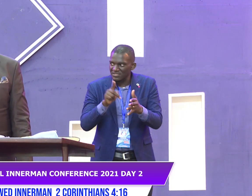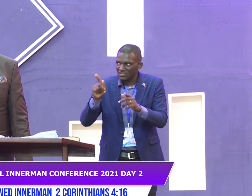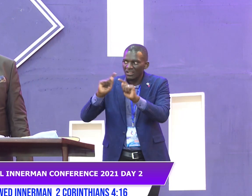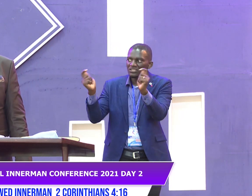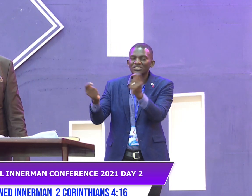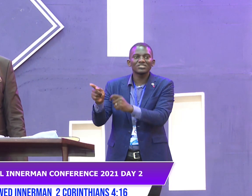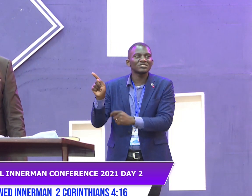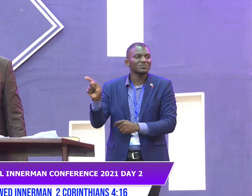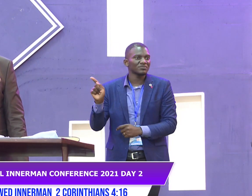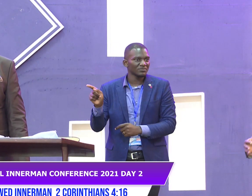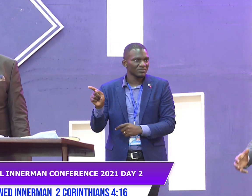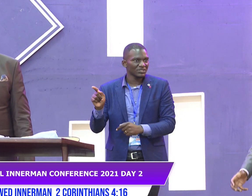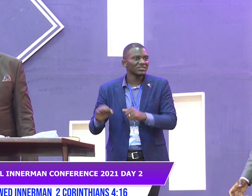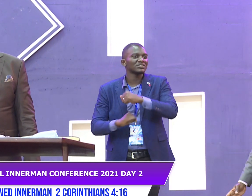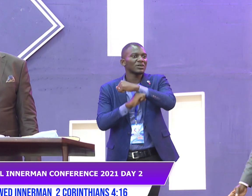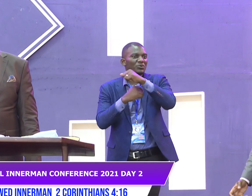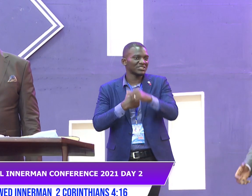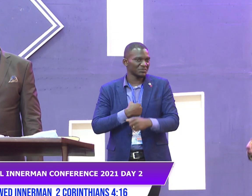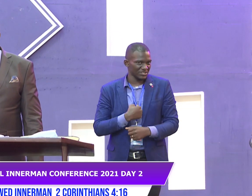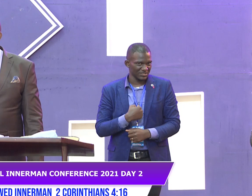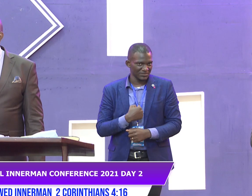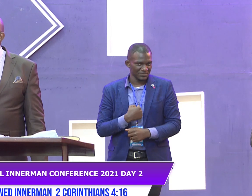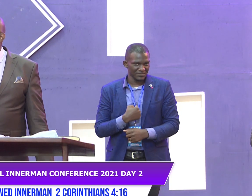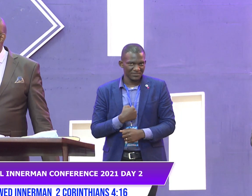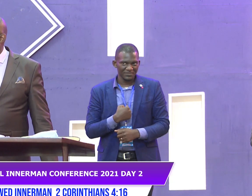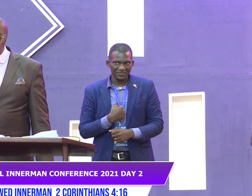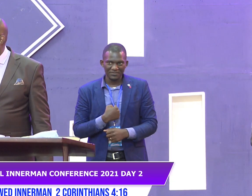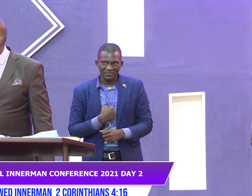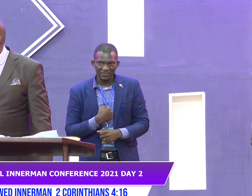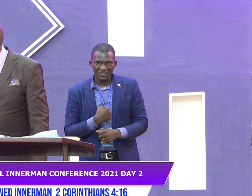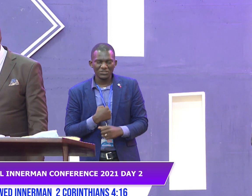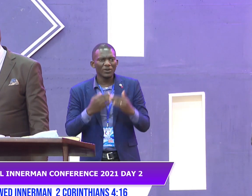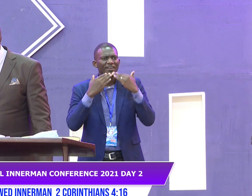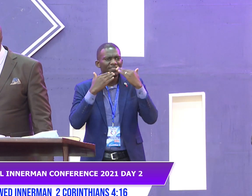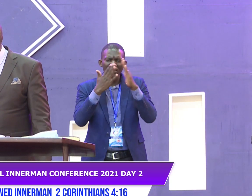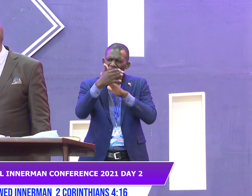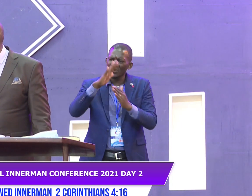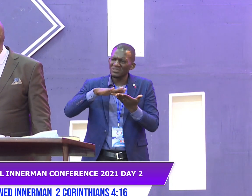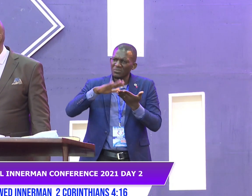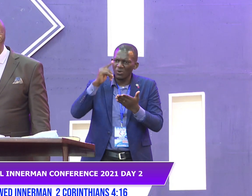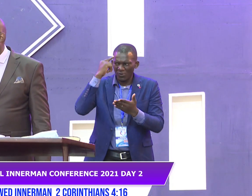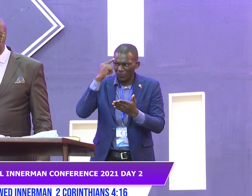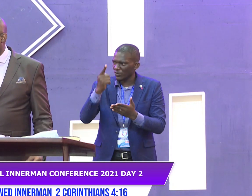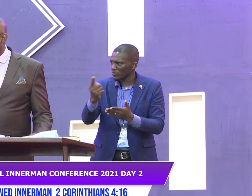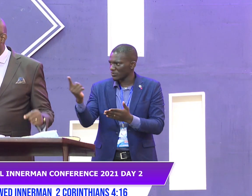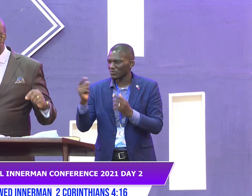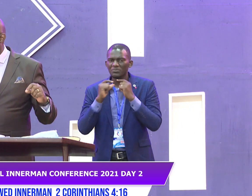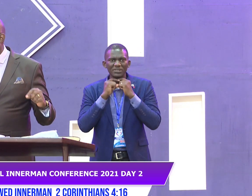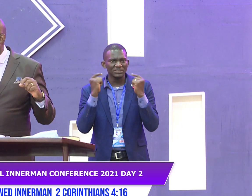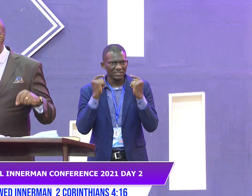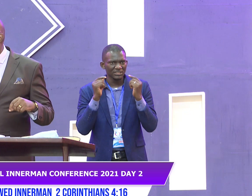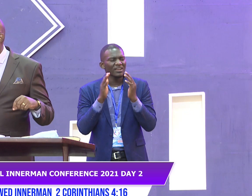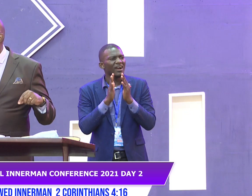you see me moving forward, know that this is the power of the team. I thank God